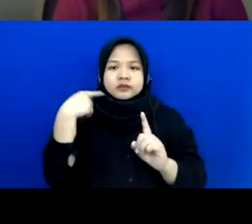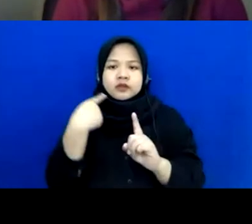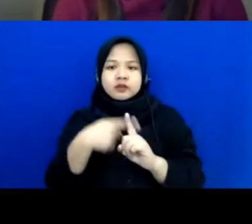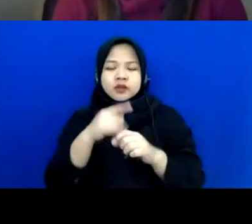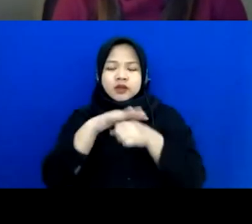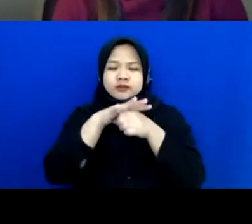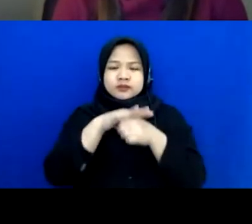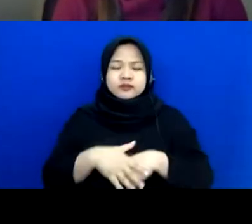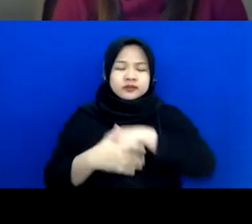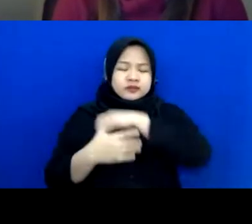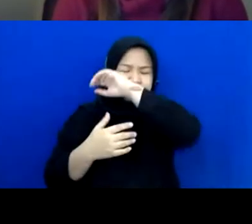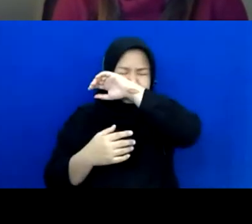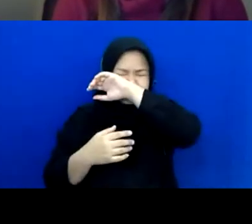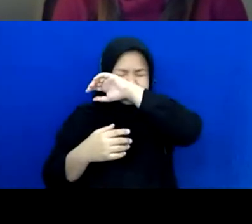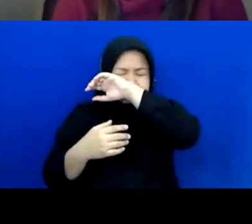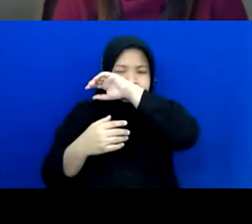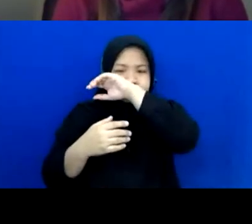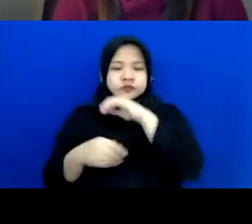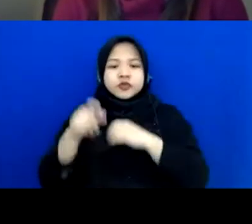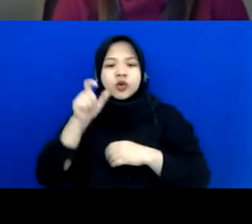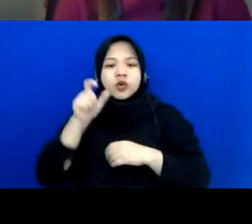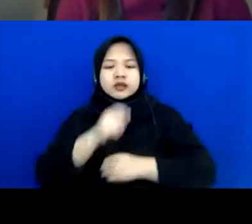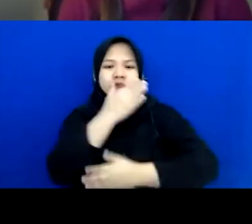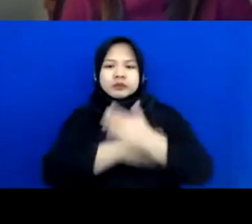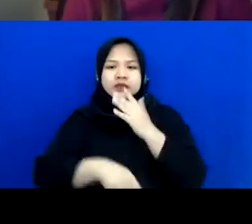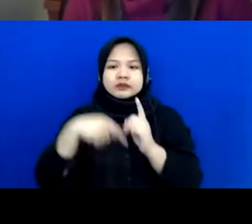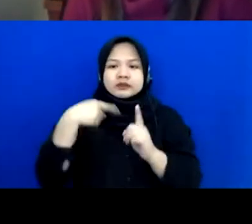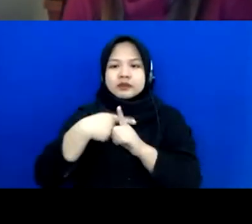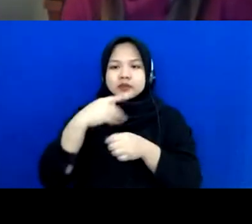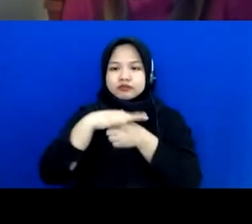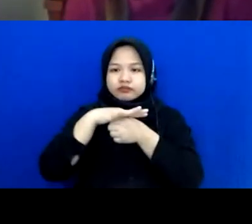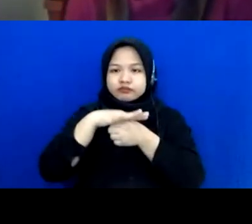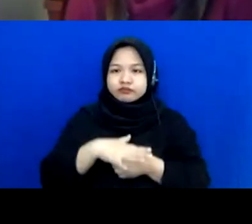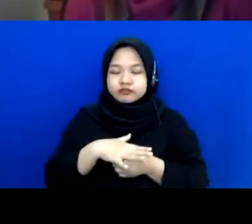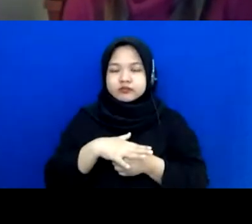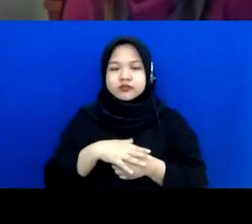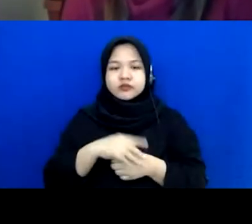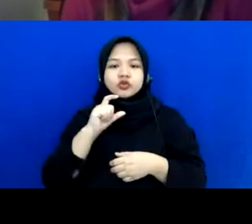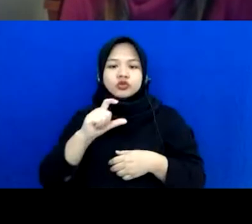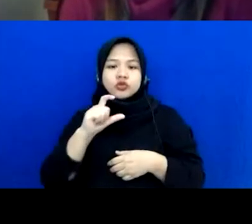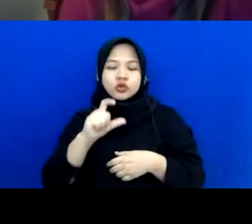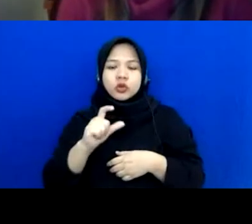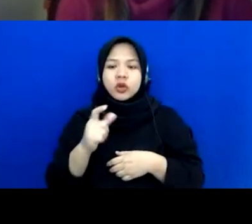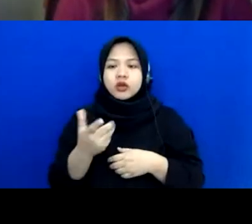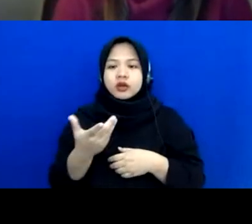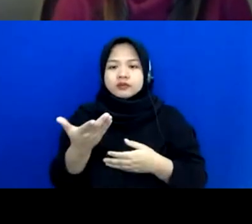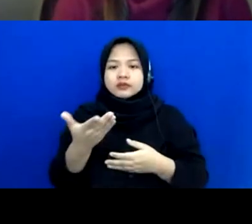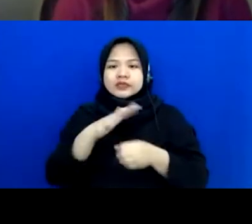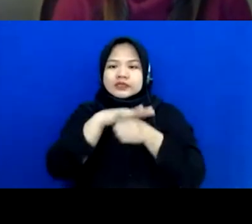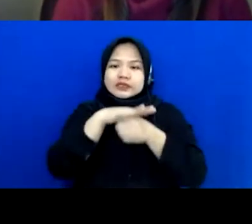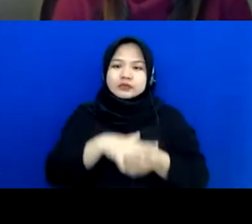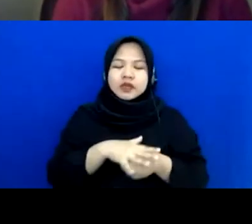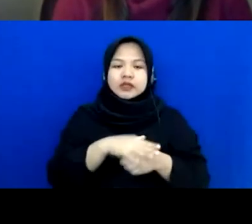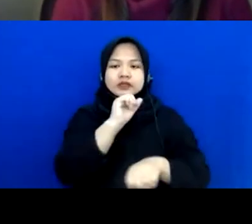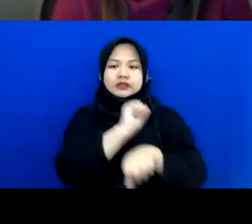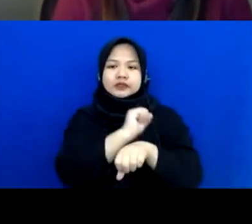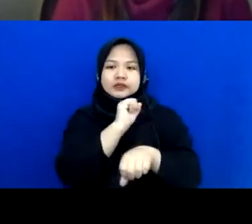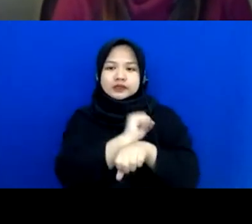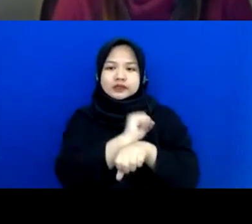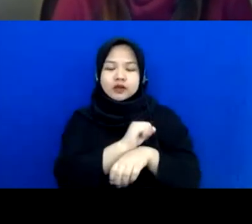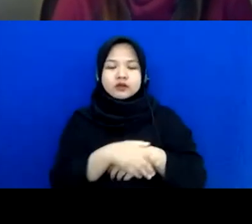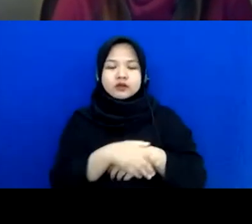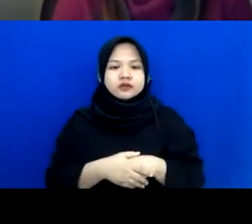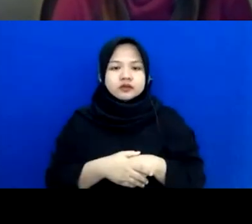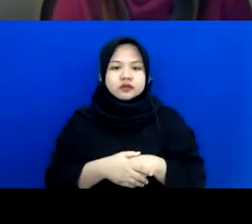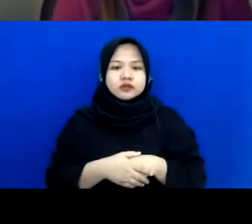discrimination against persons with disabilities themselves, such as employment discrimination in particular. You'll hear